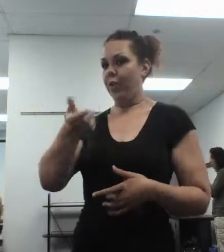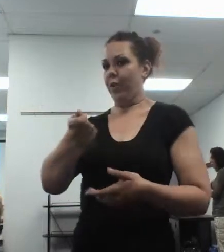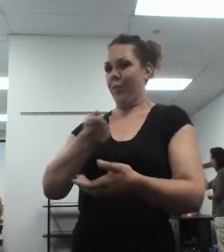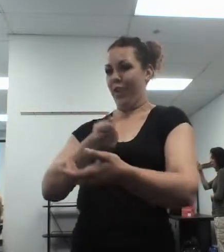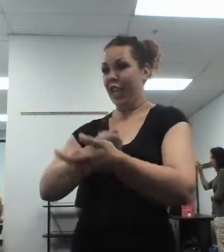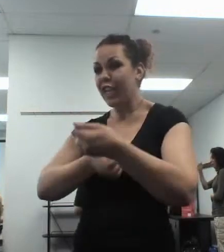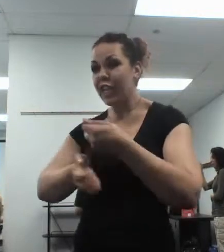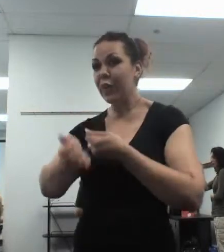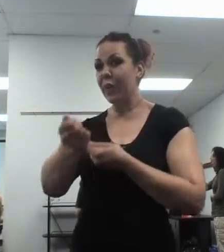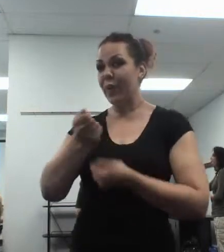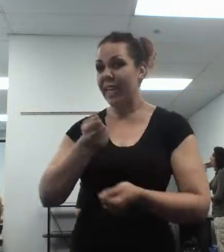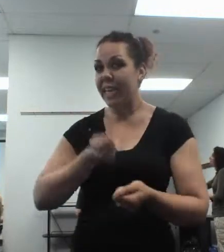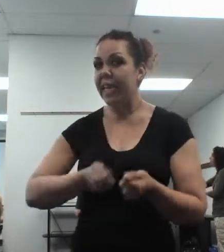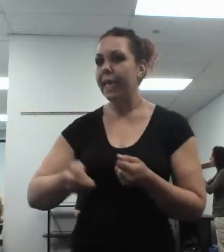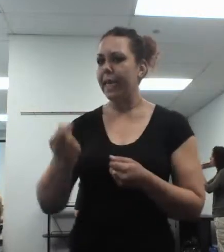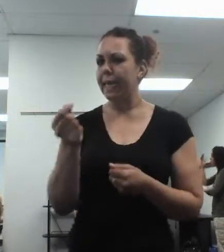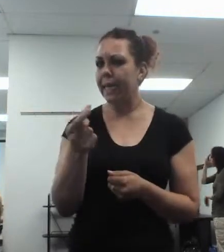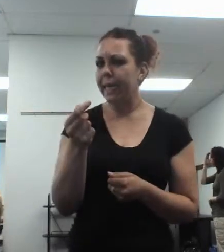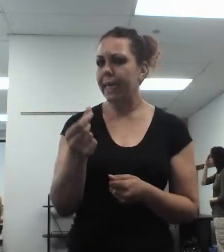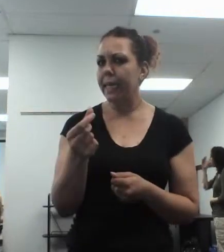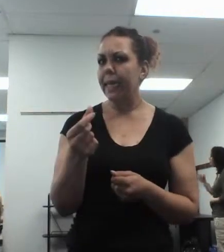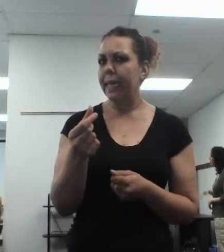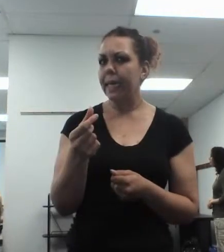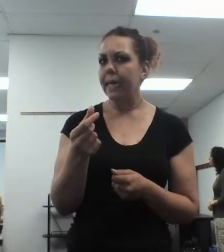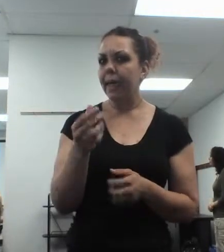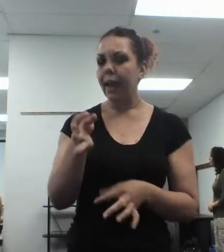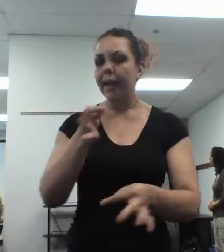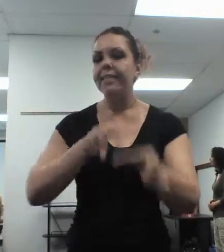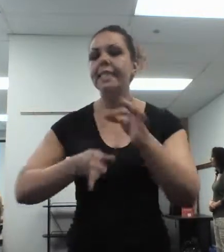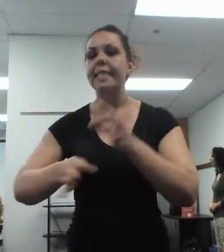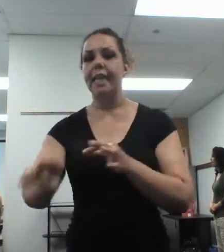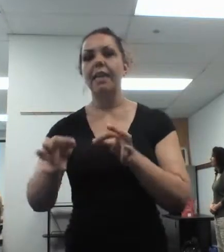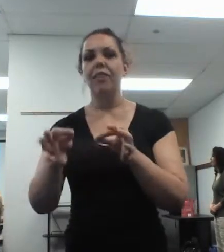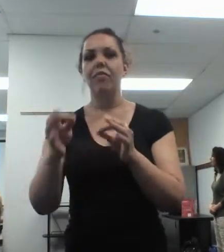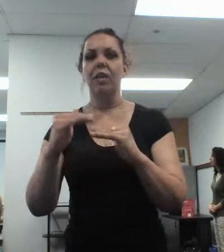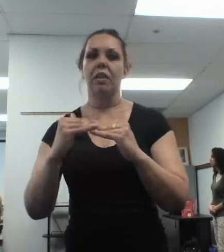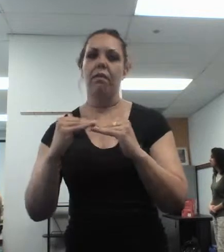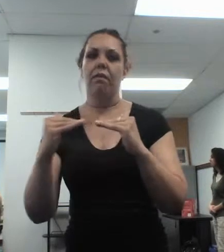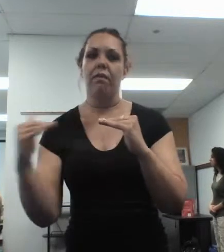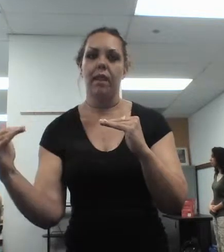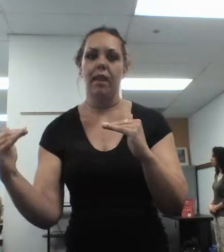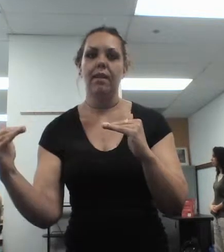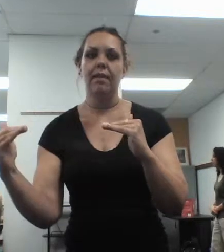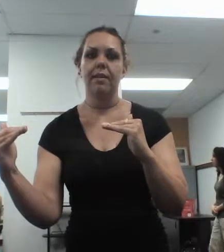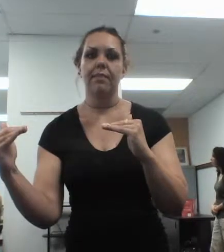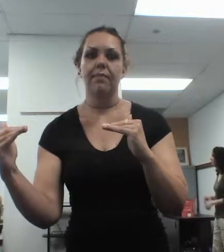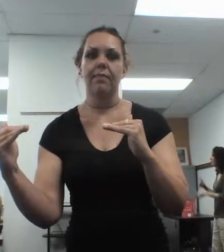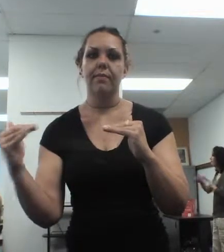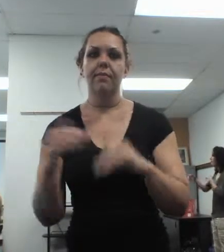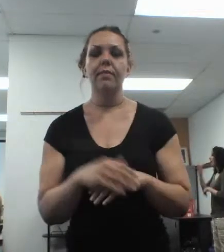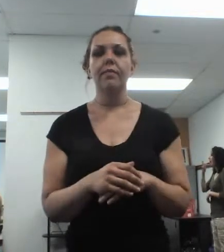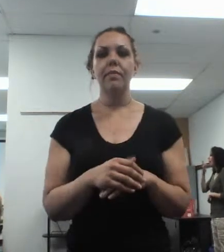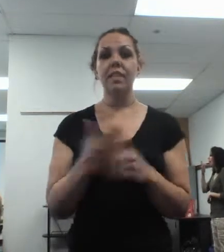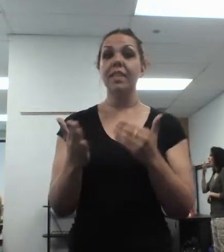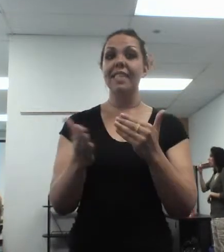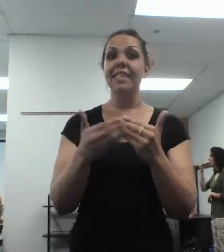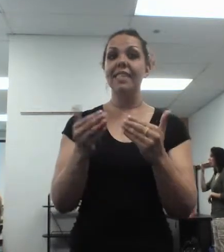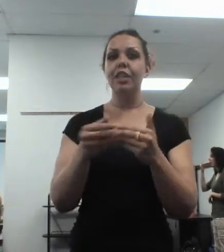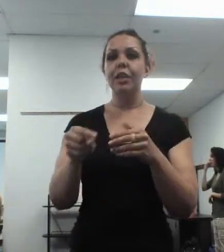flat and never be able to feel comfortable giving some affect and getting into it. It's easier to pull back than it is